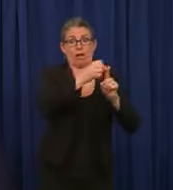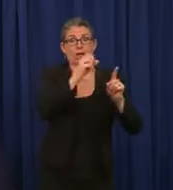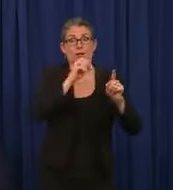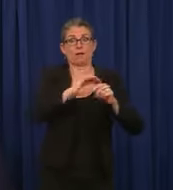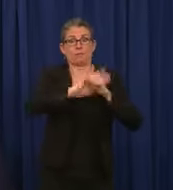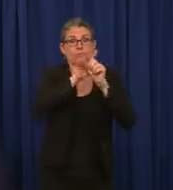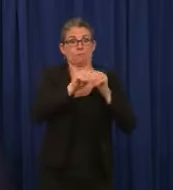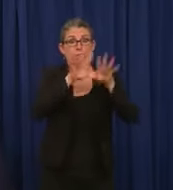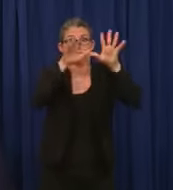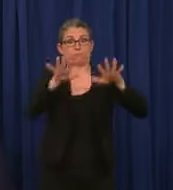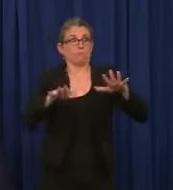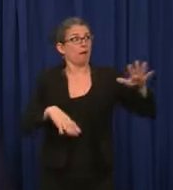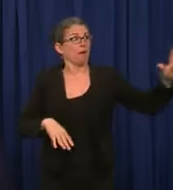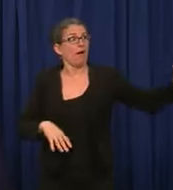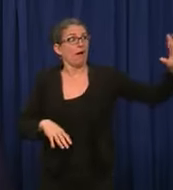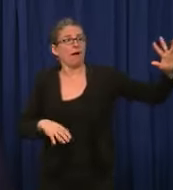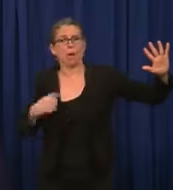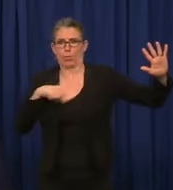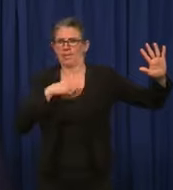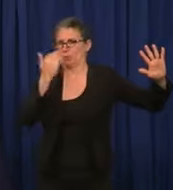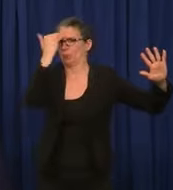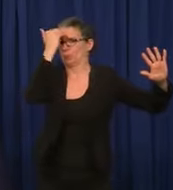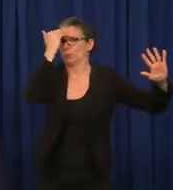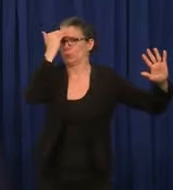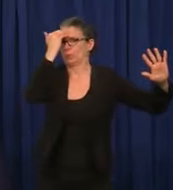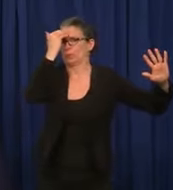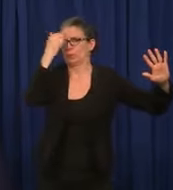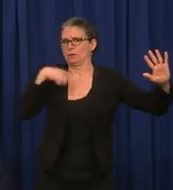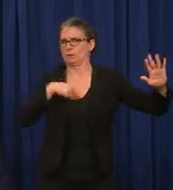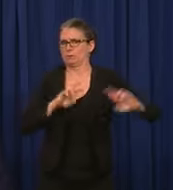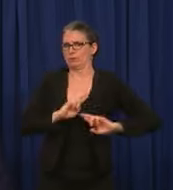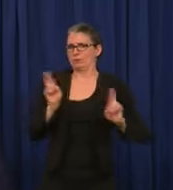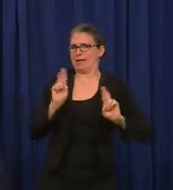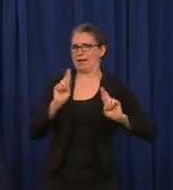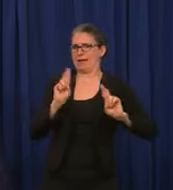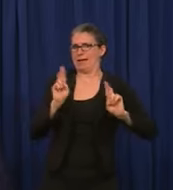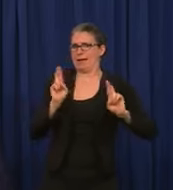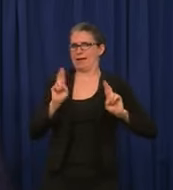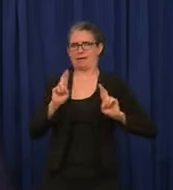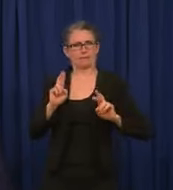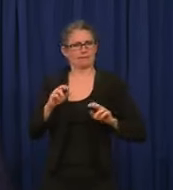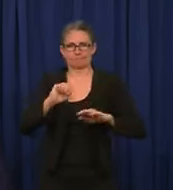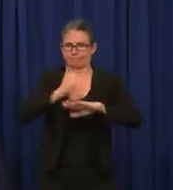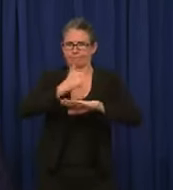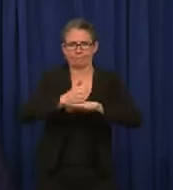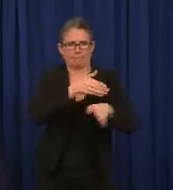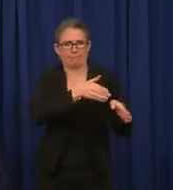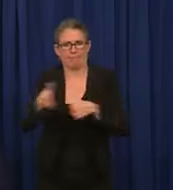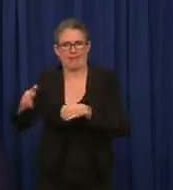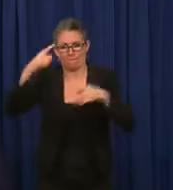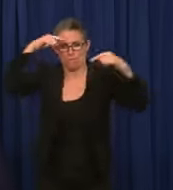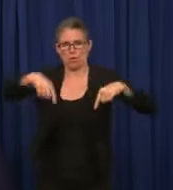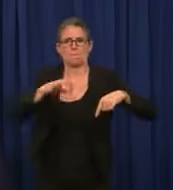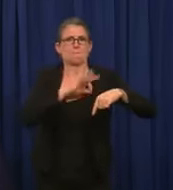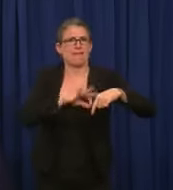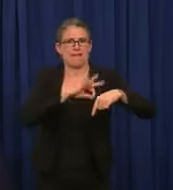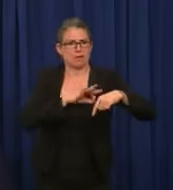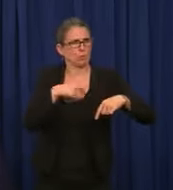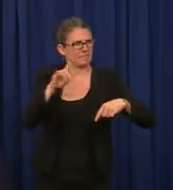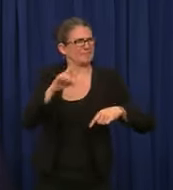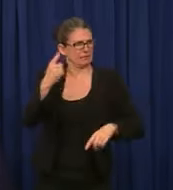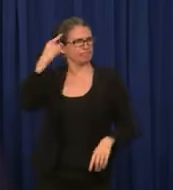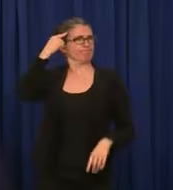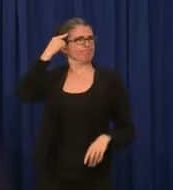contact, individuals who are experiencing homelessness and who live in congregate settings have been one of our